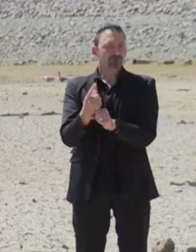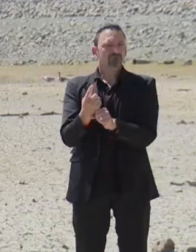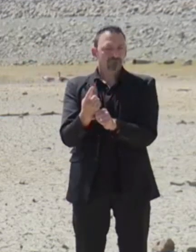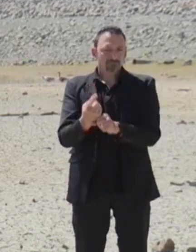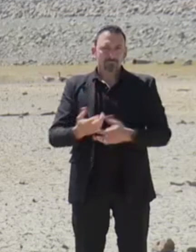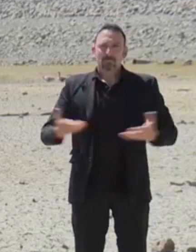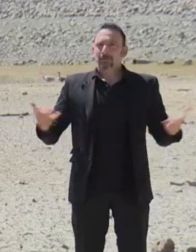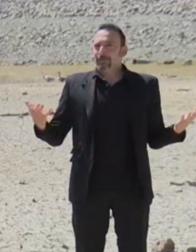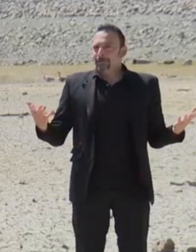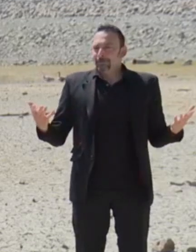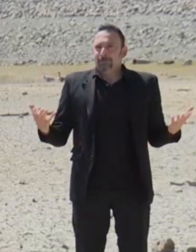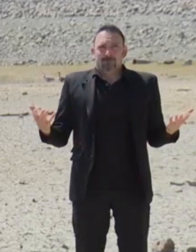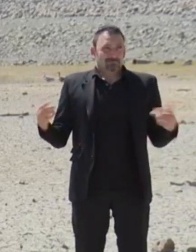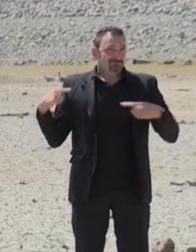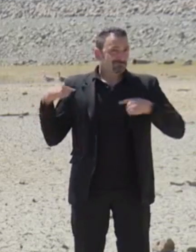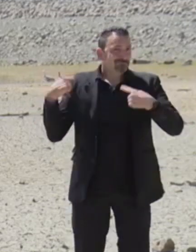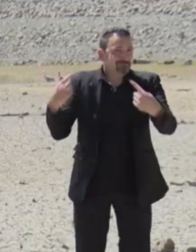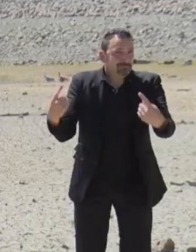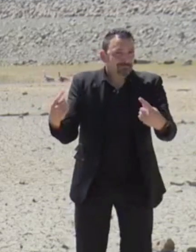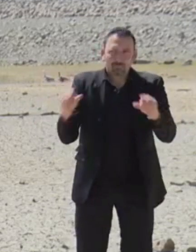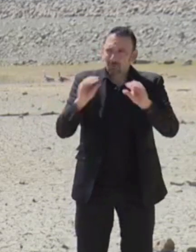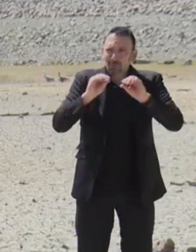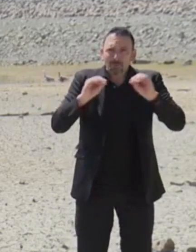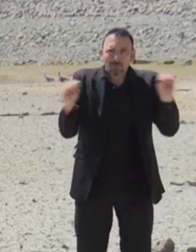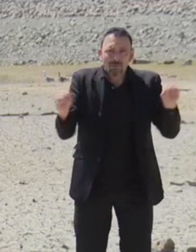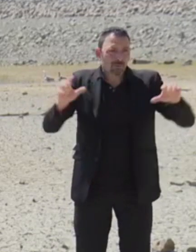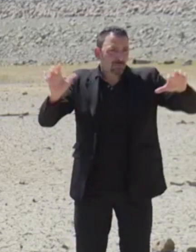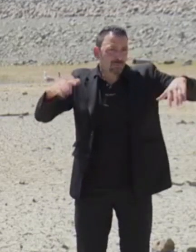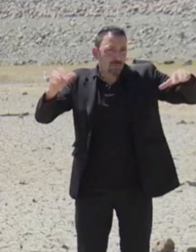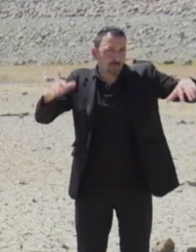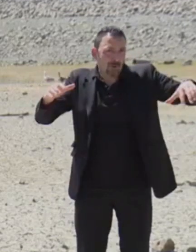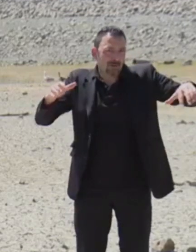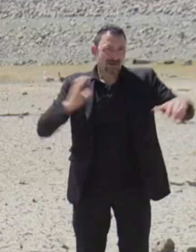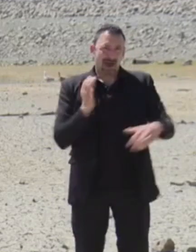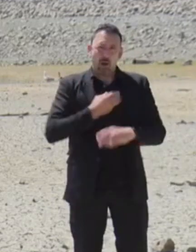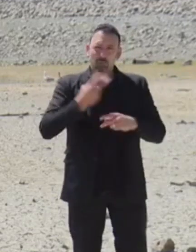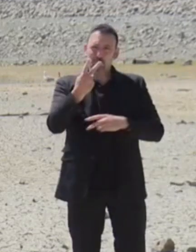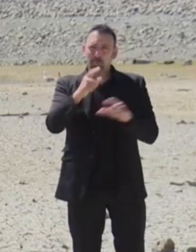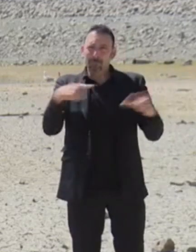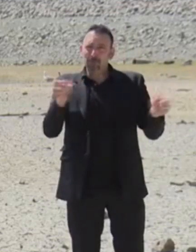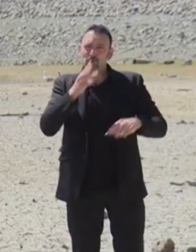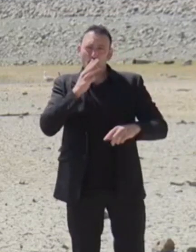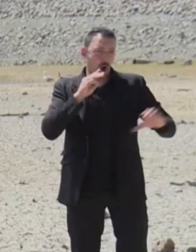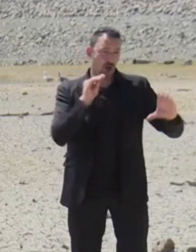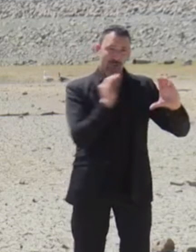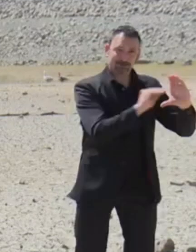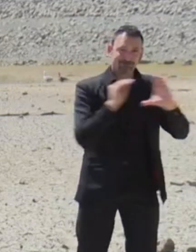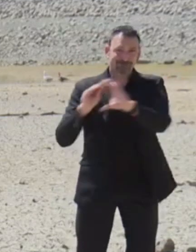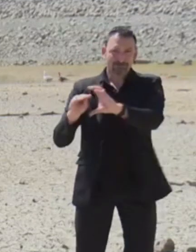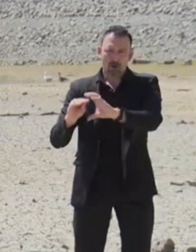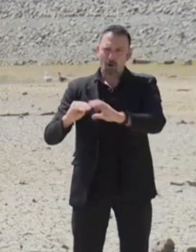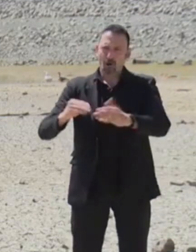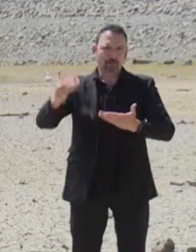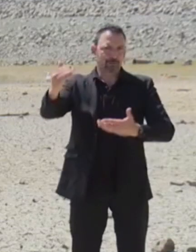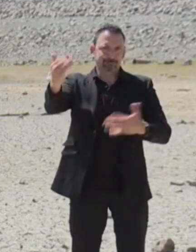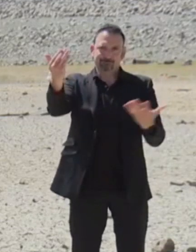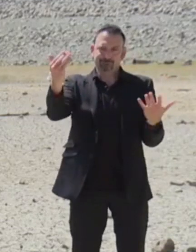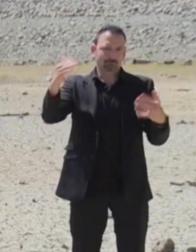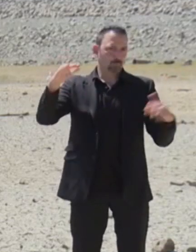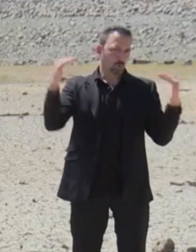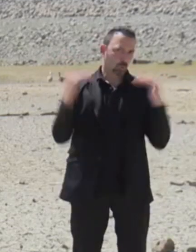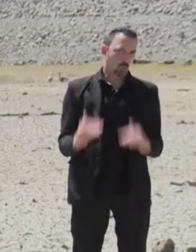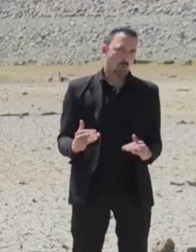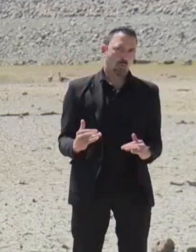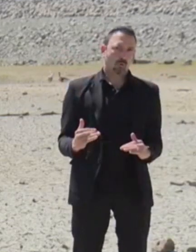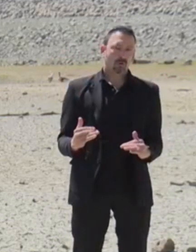result of a lack of rain, our region's two primary reservoirs are historically low water storage levels. Lake